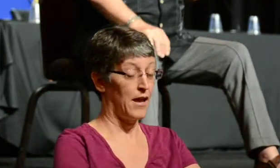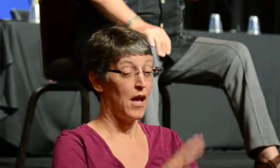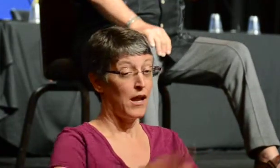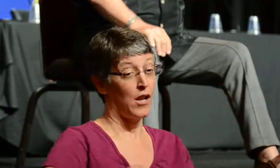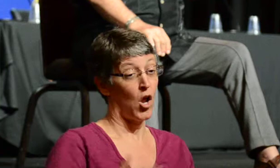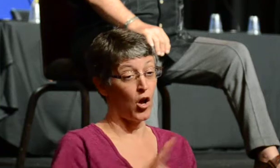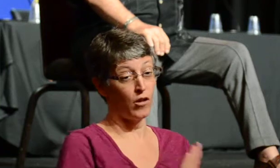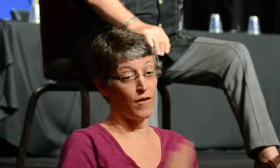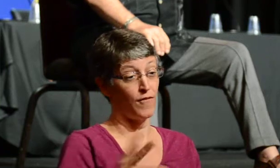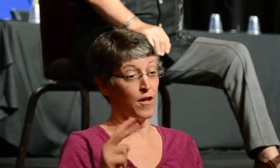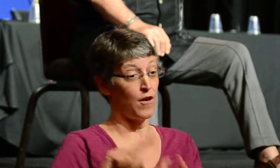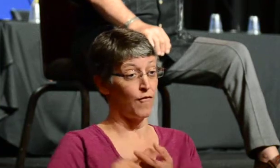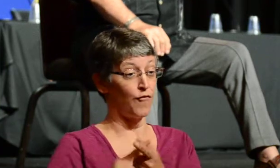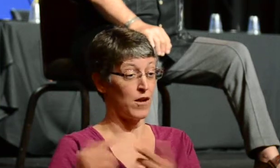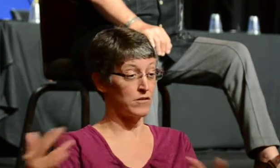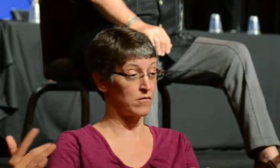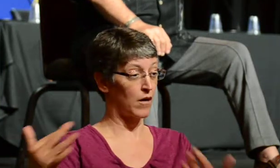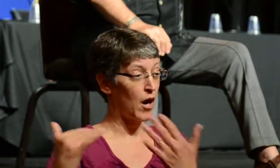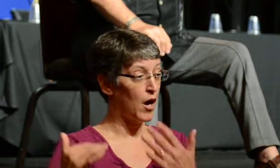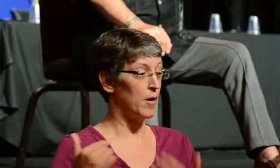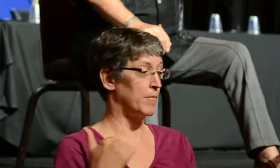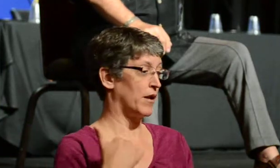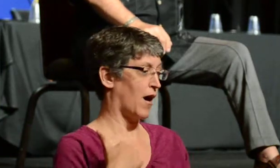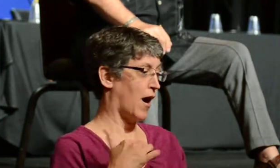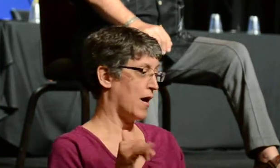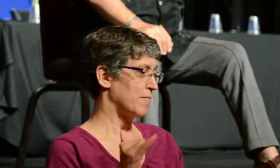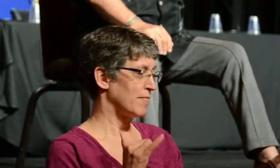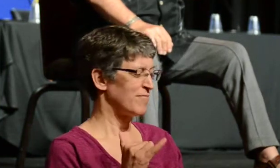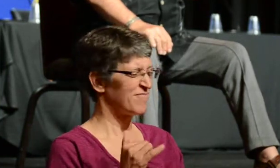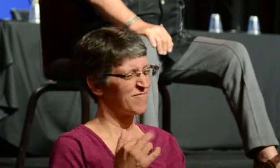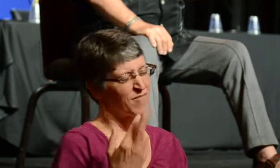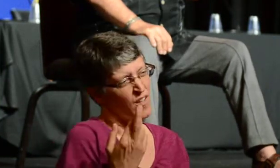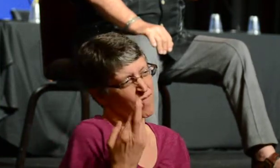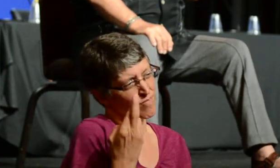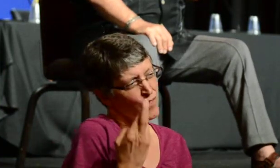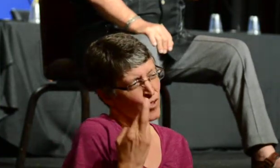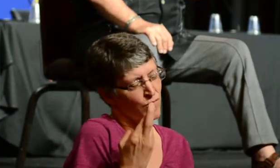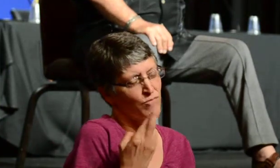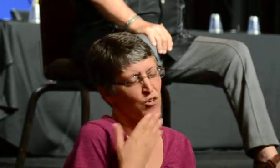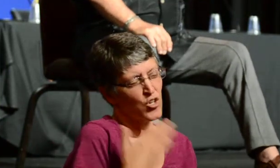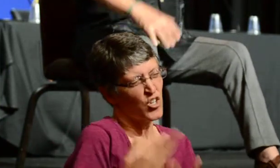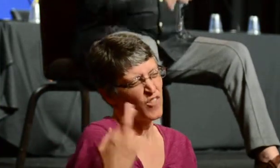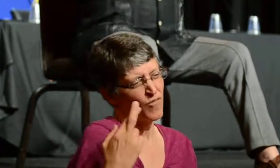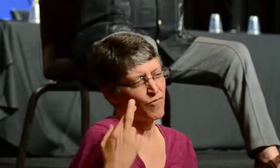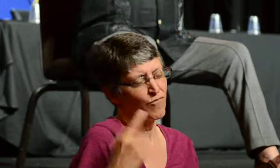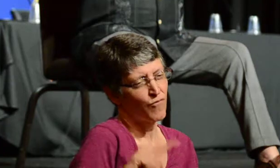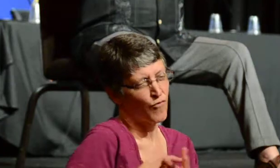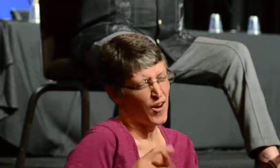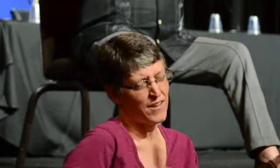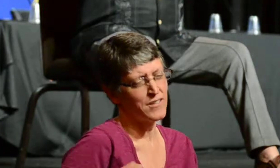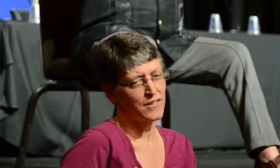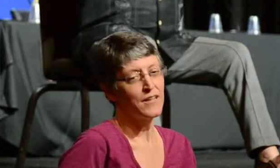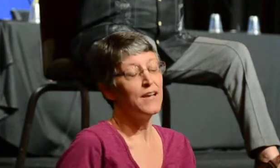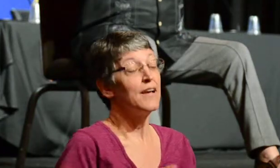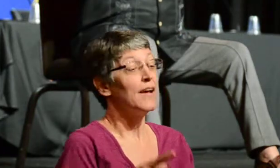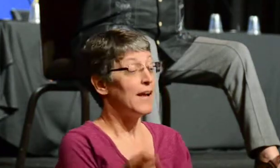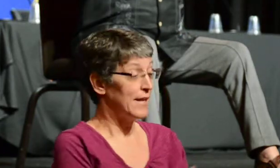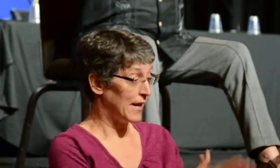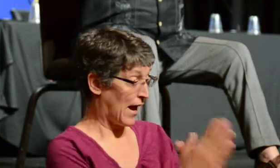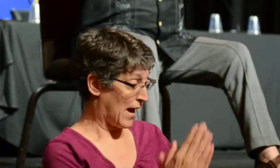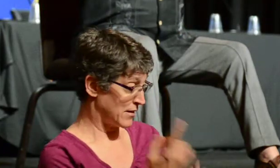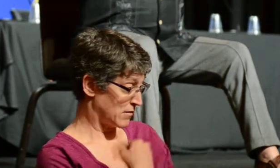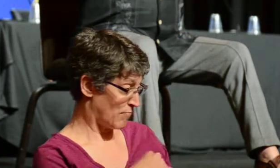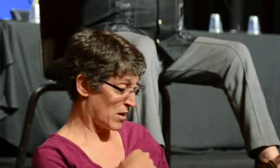friends, and I'm sort of a good acquaintance of his, and he calls upon us every